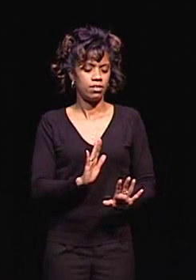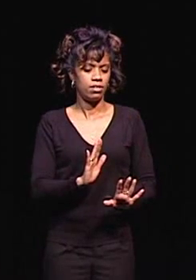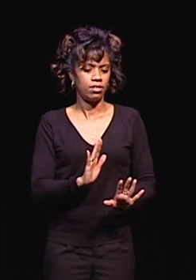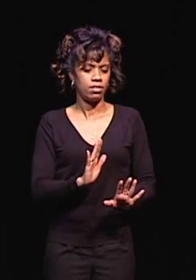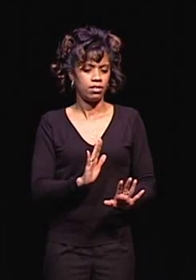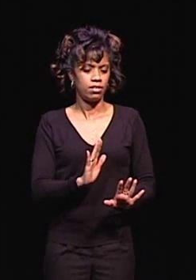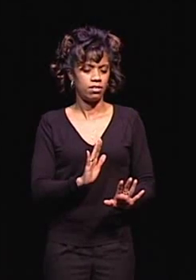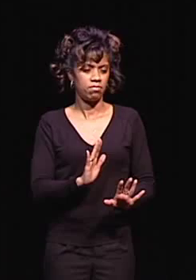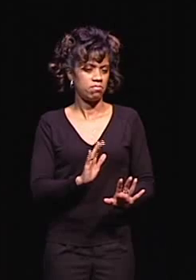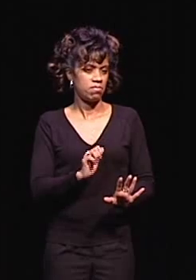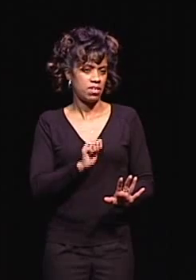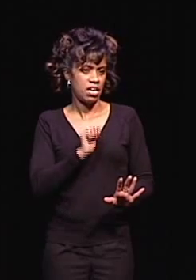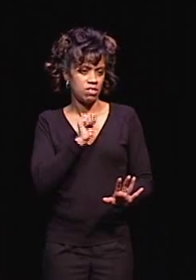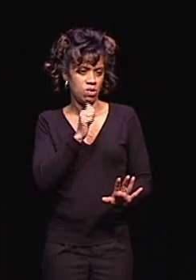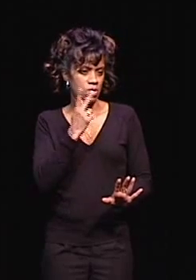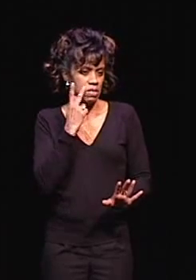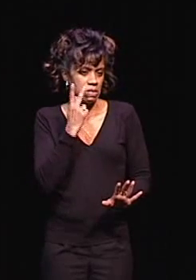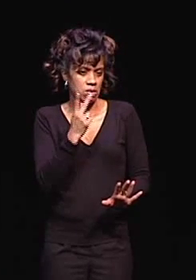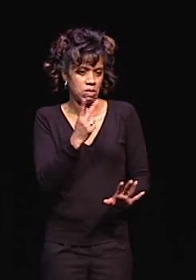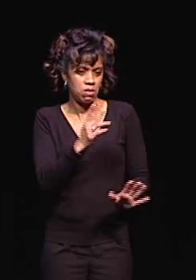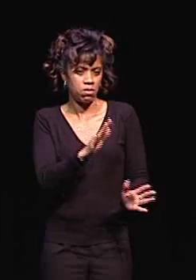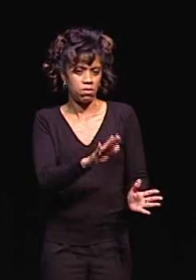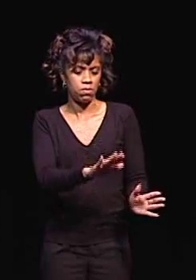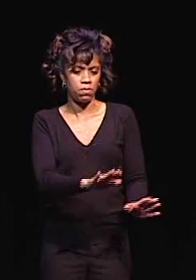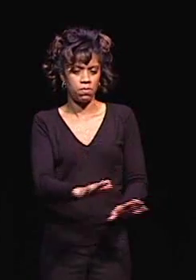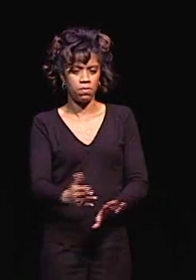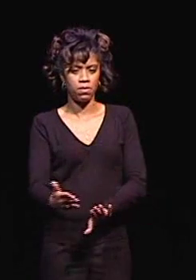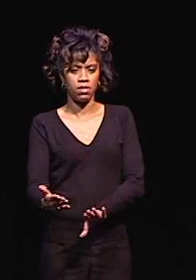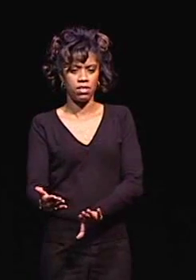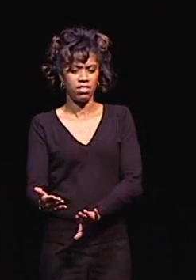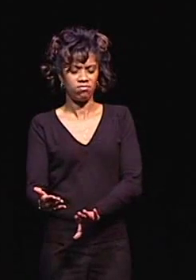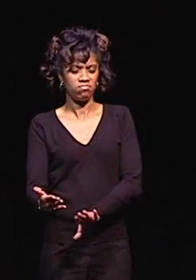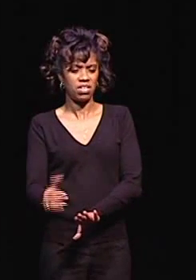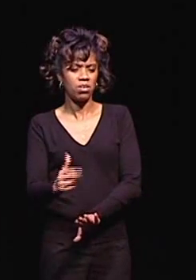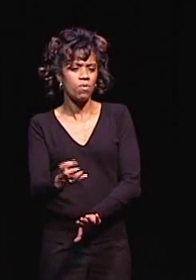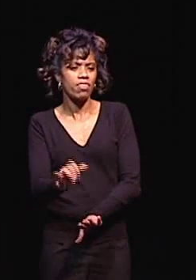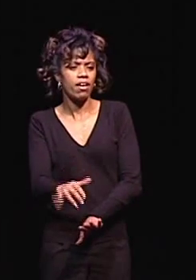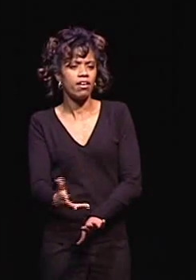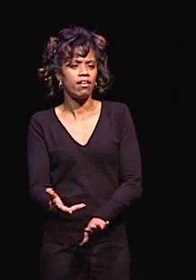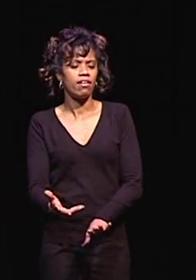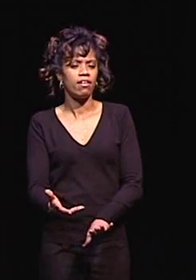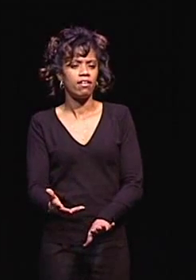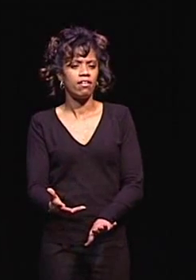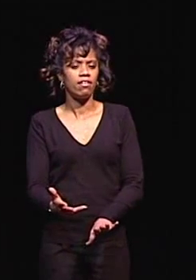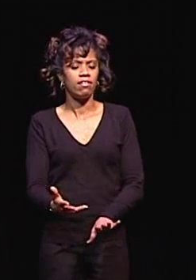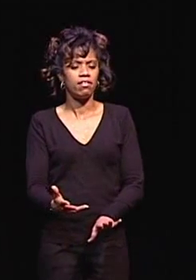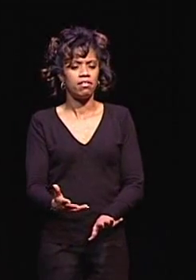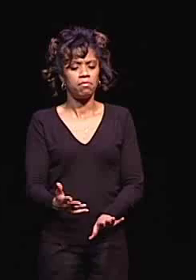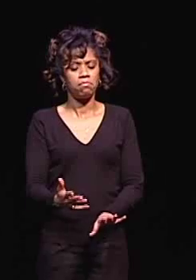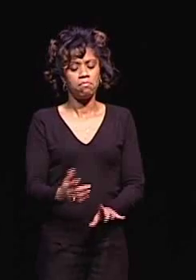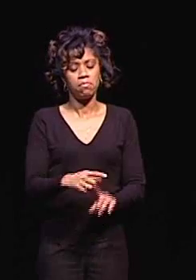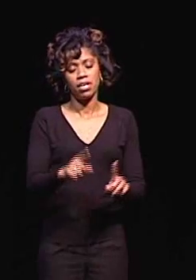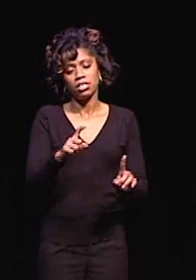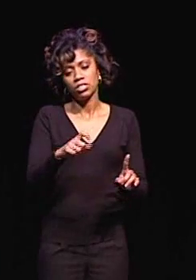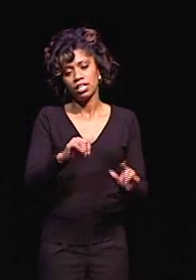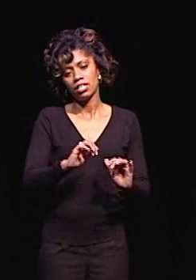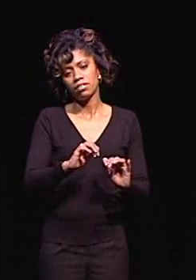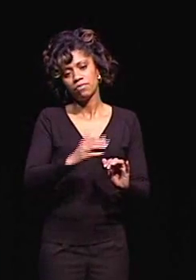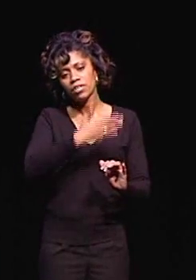I would not wish to see you laid within an early tomb. I should forget how you